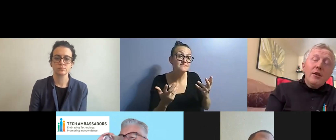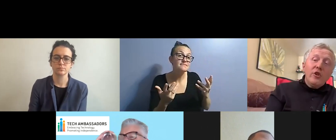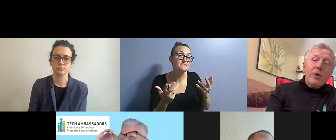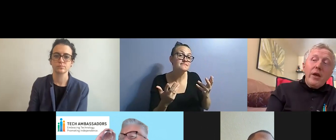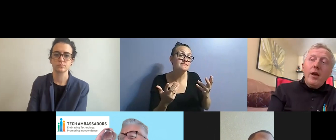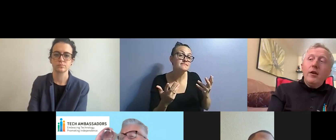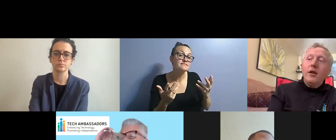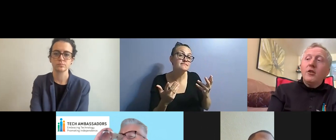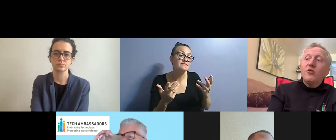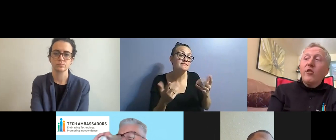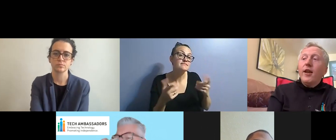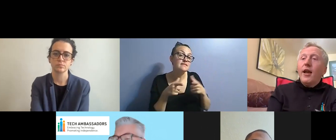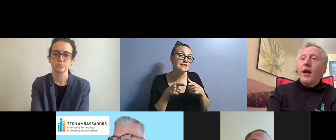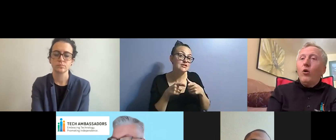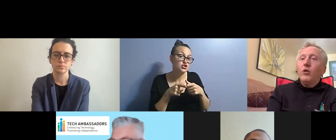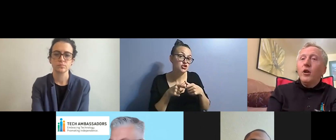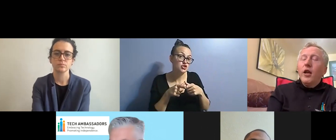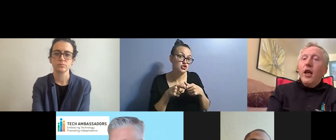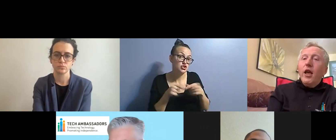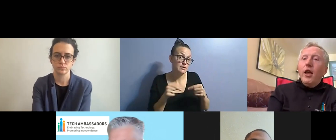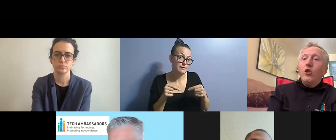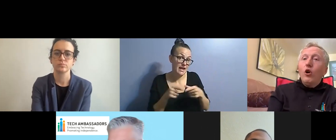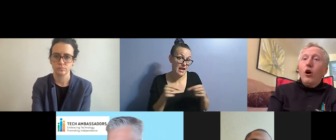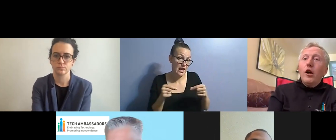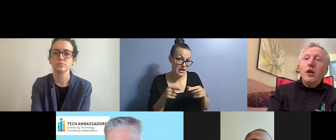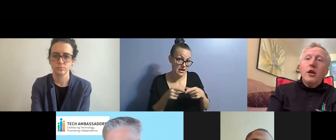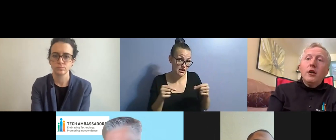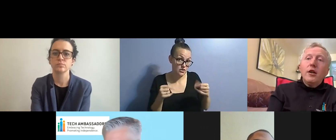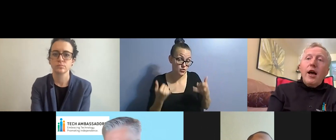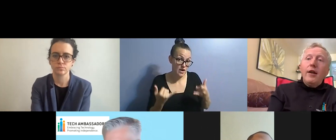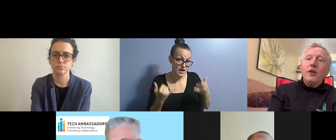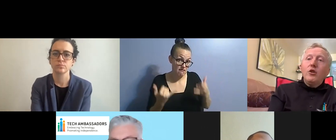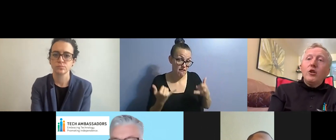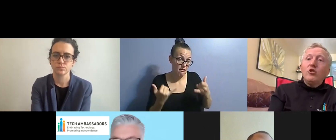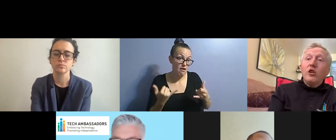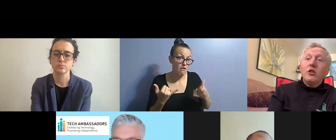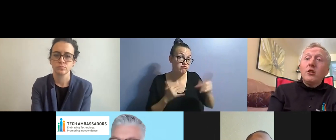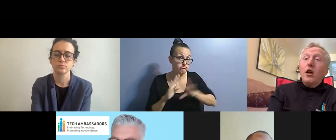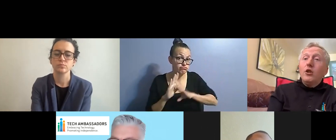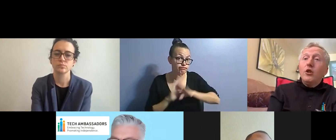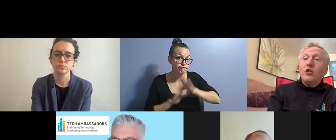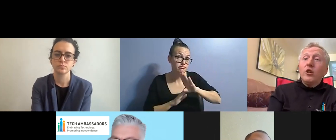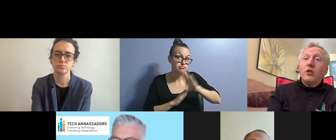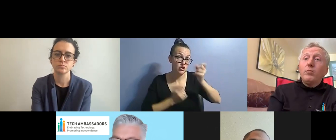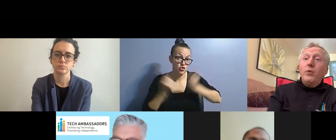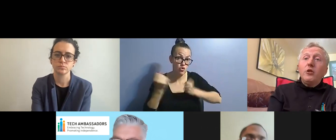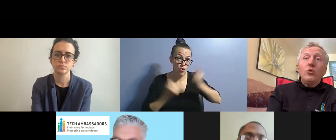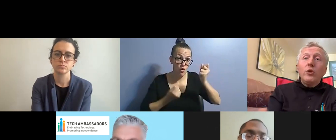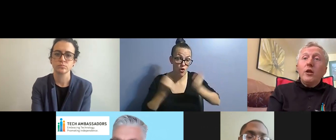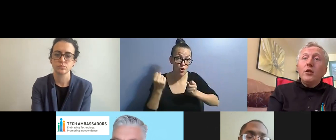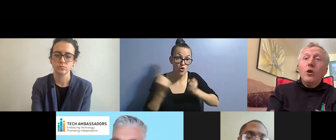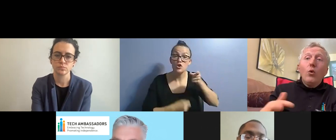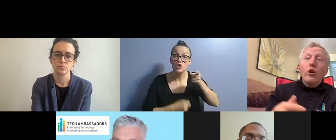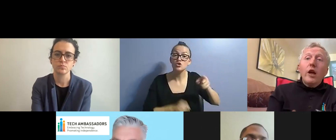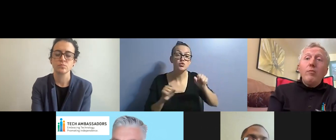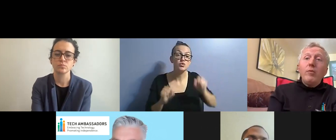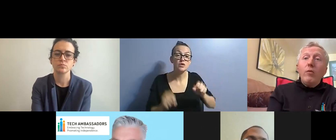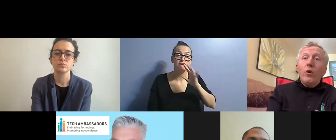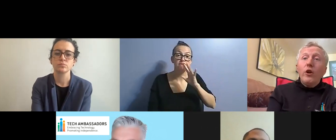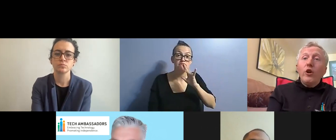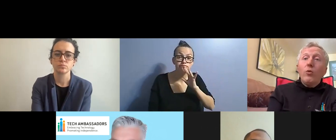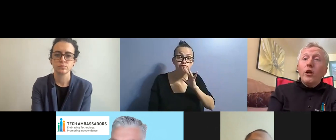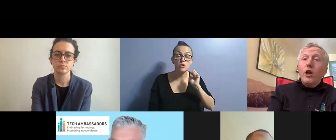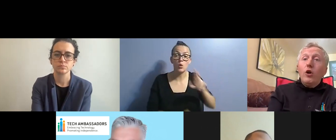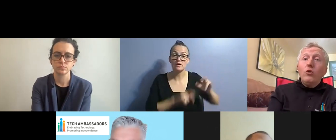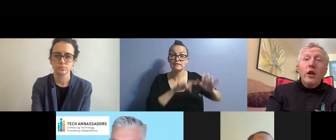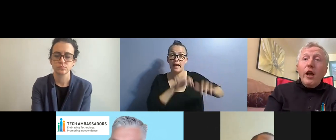Japan is trying out a car that you could just speak to it or type in